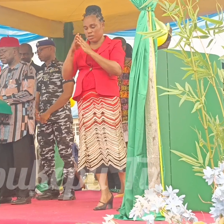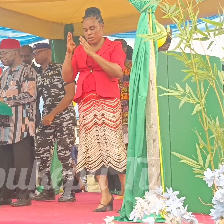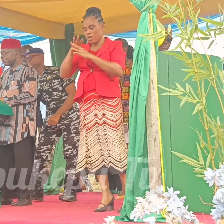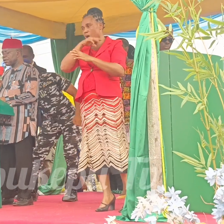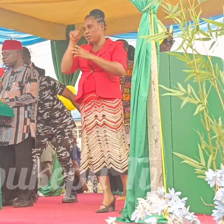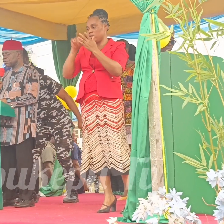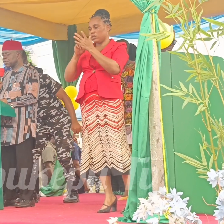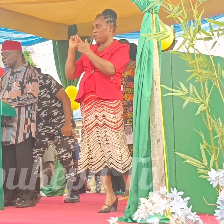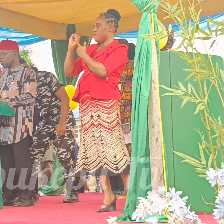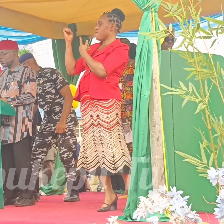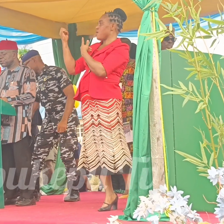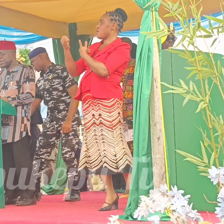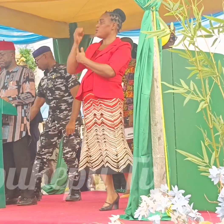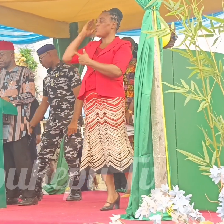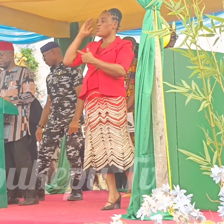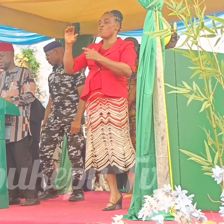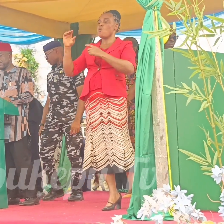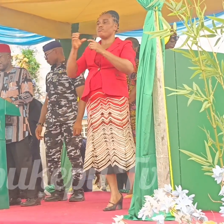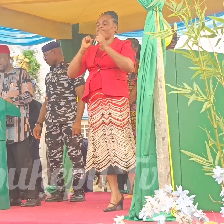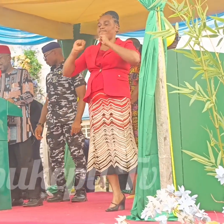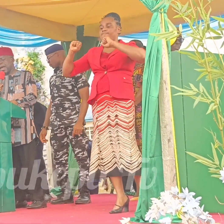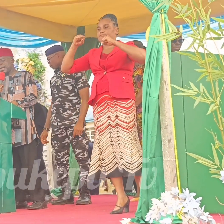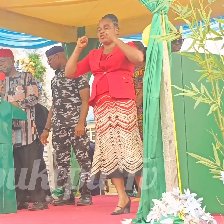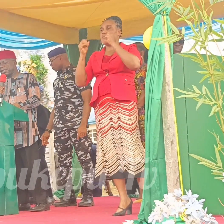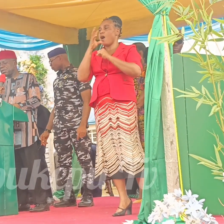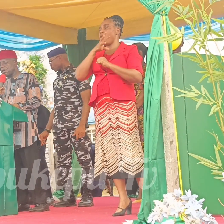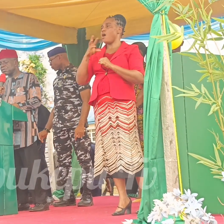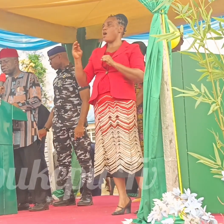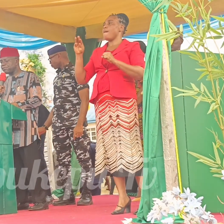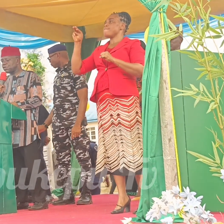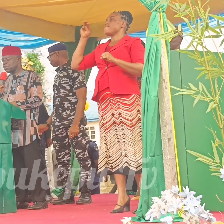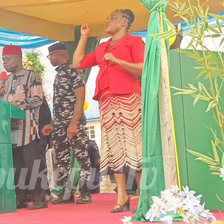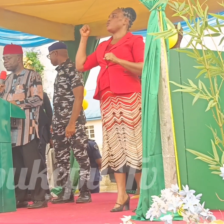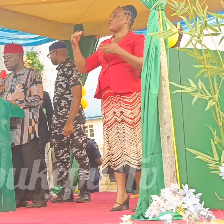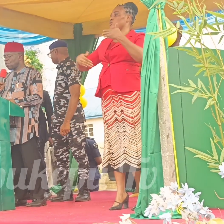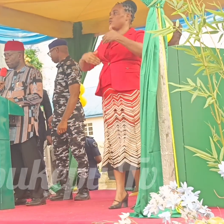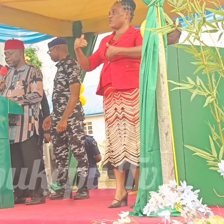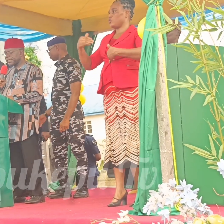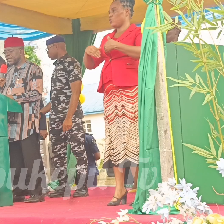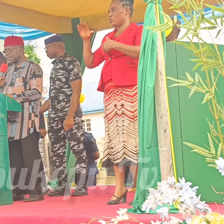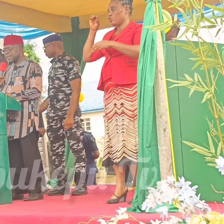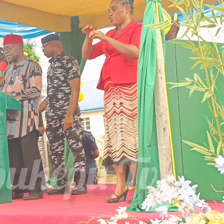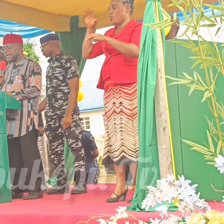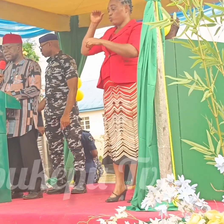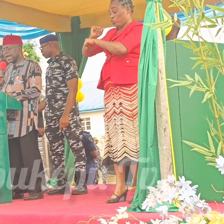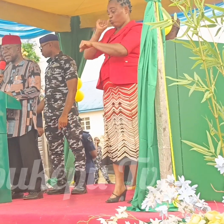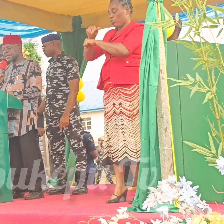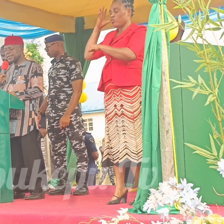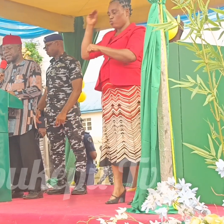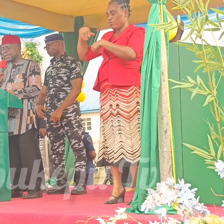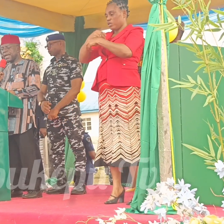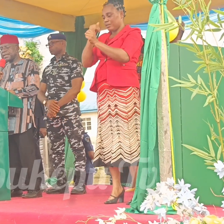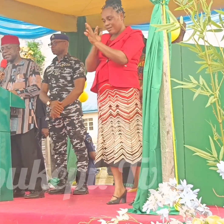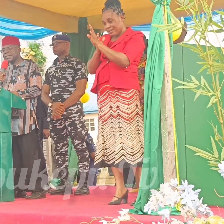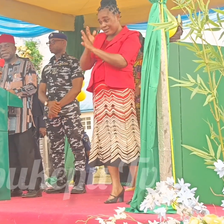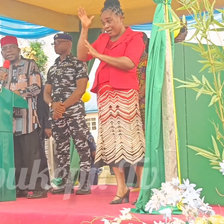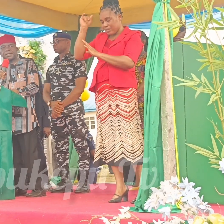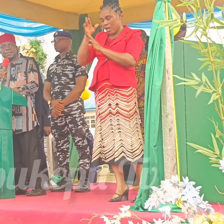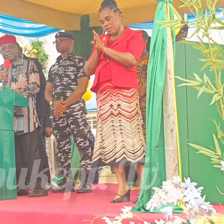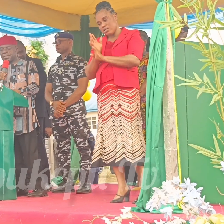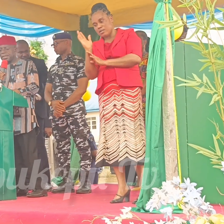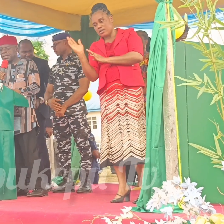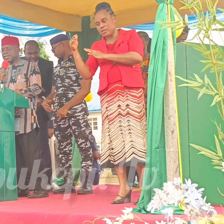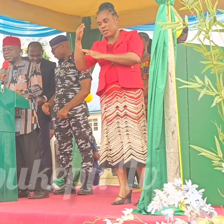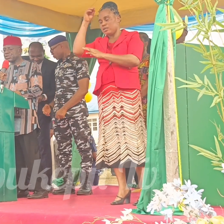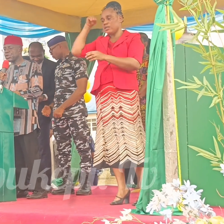its environs will triple, and millions of new jobs will be created directly and